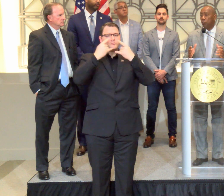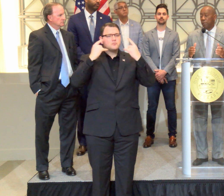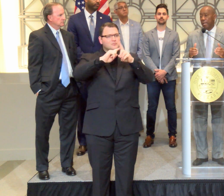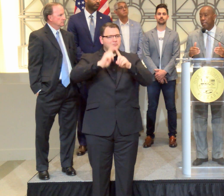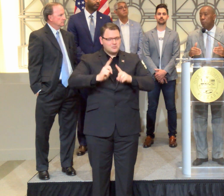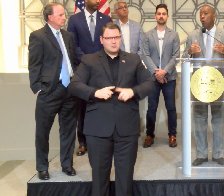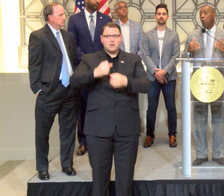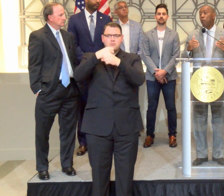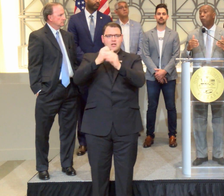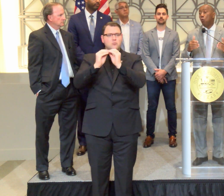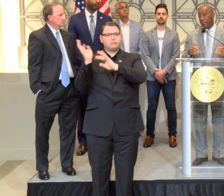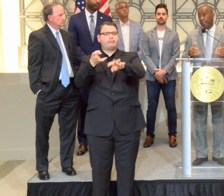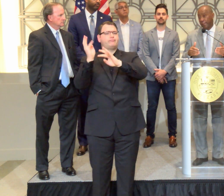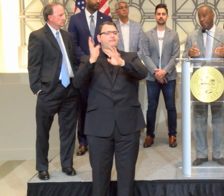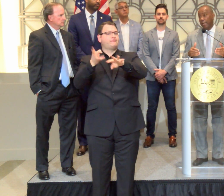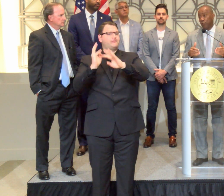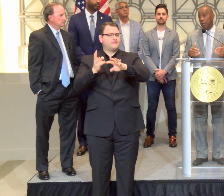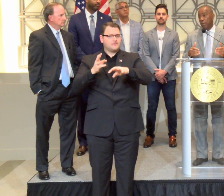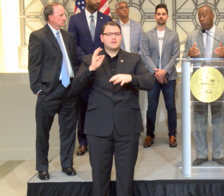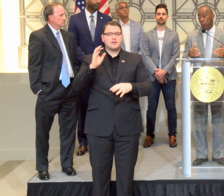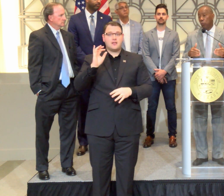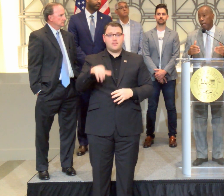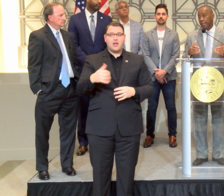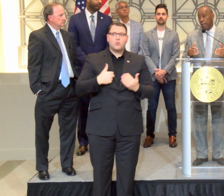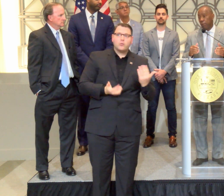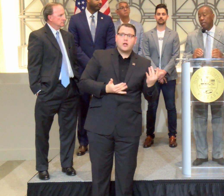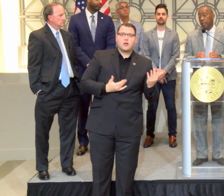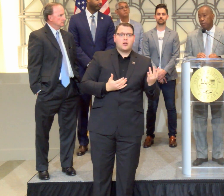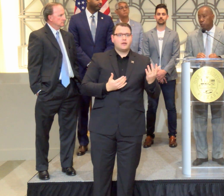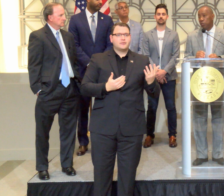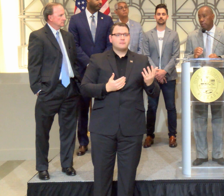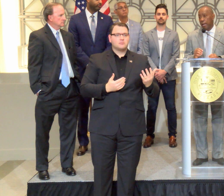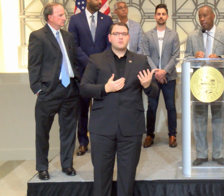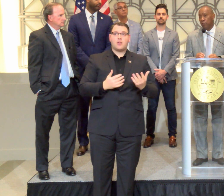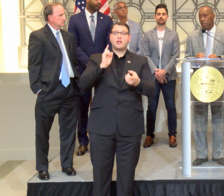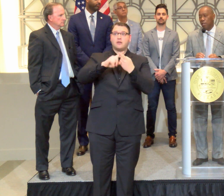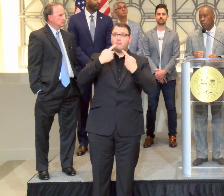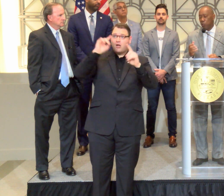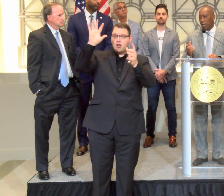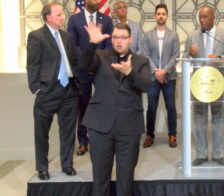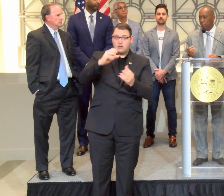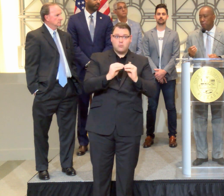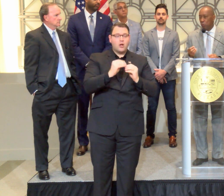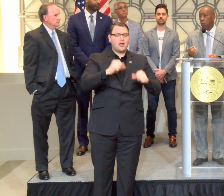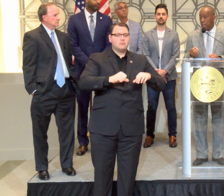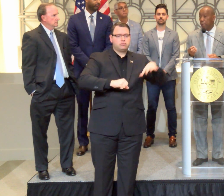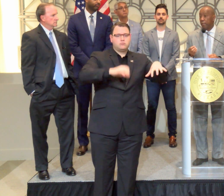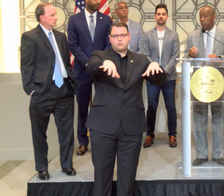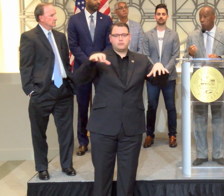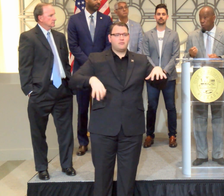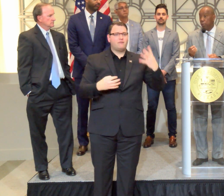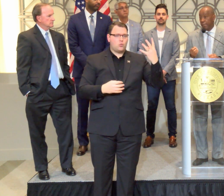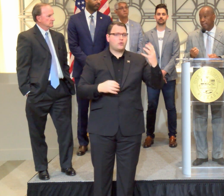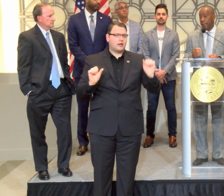delaying us from standing up all 4 testing sites, right now. In addition to that is that, you got a lot of people who are